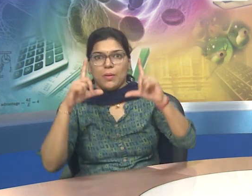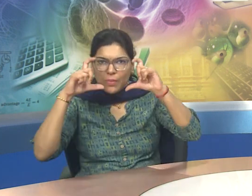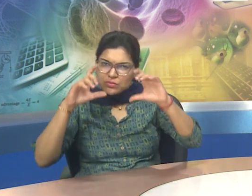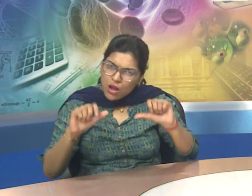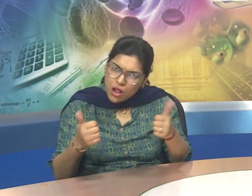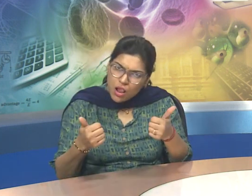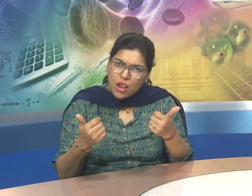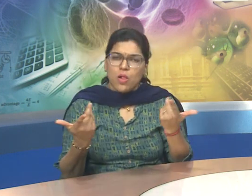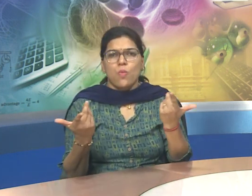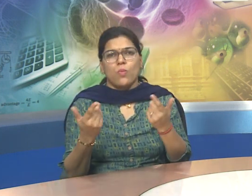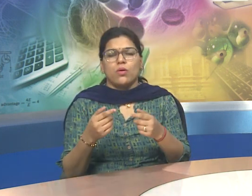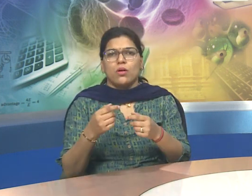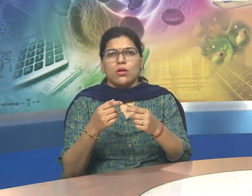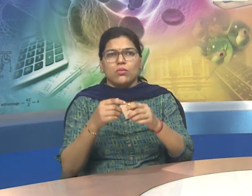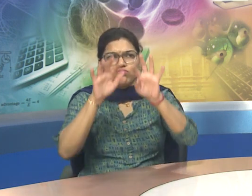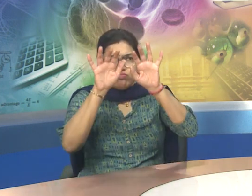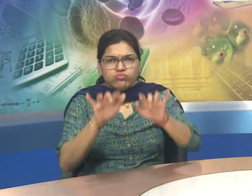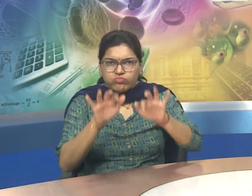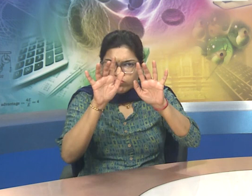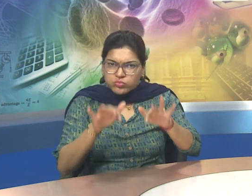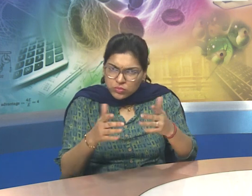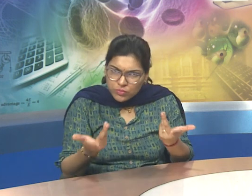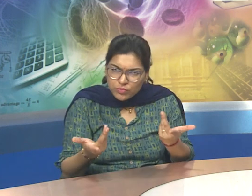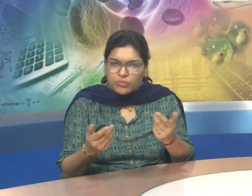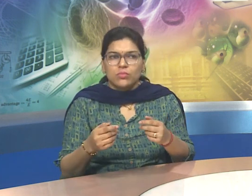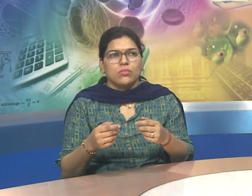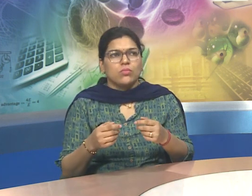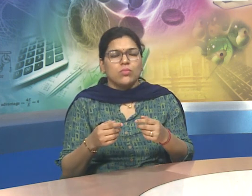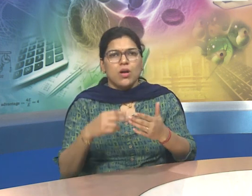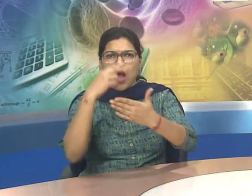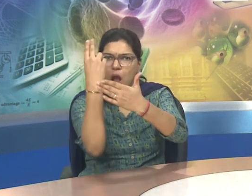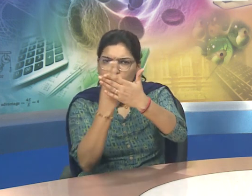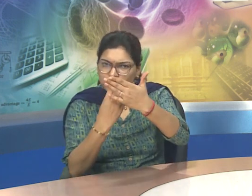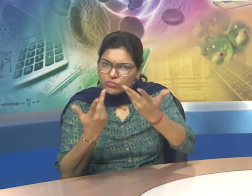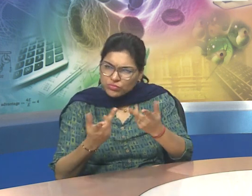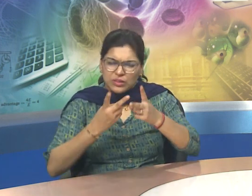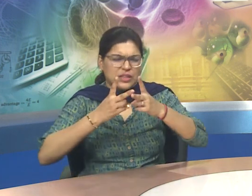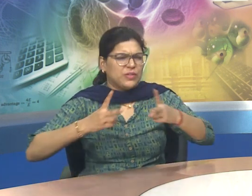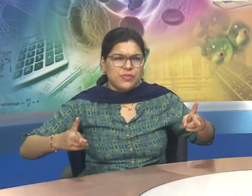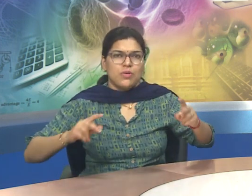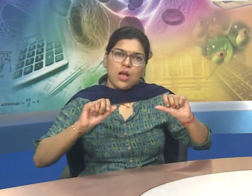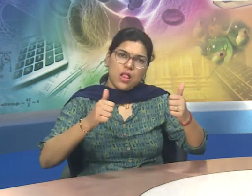system, we can take printout. It can be text, it can be image, it can be any